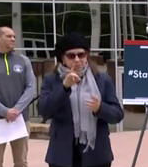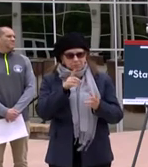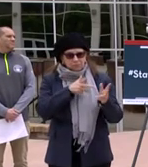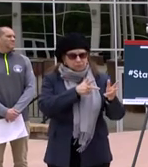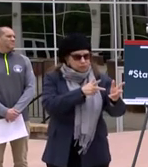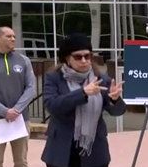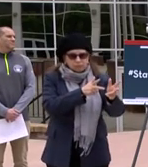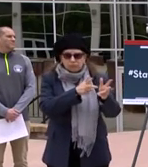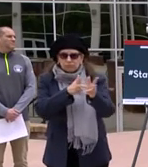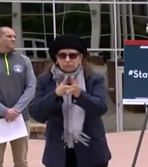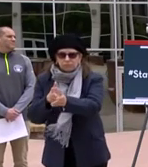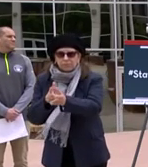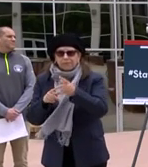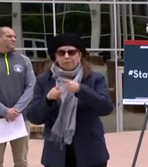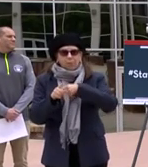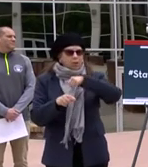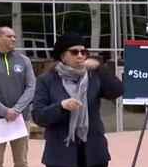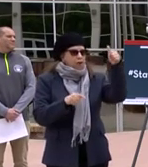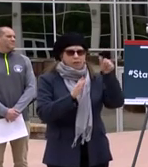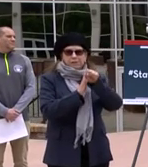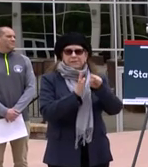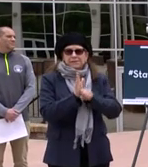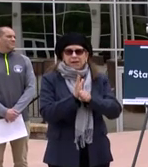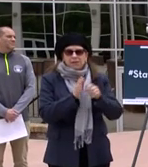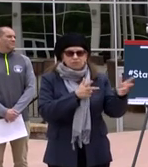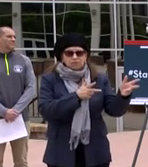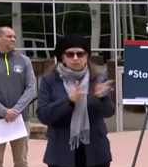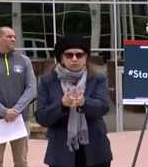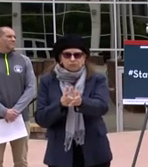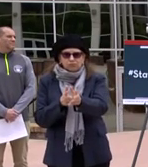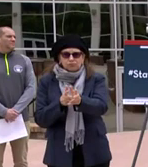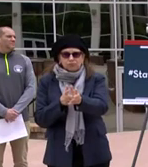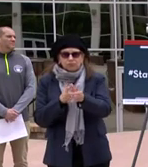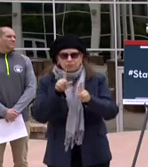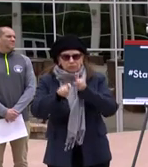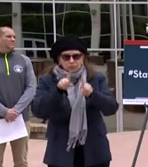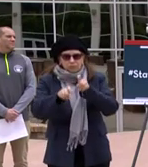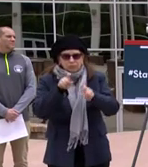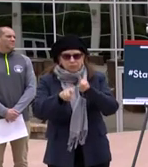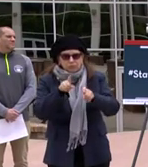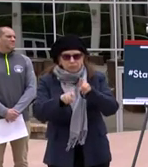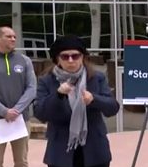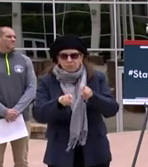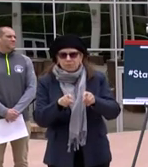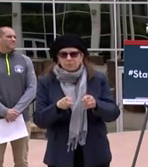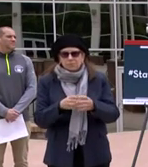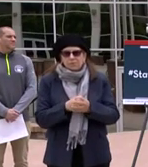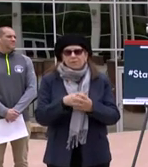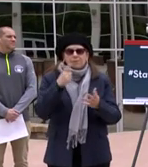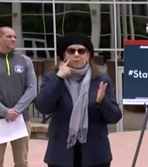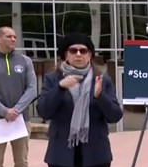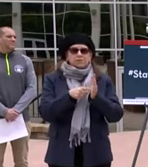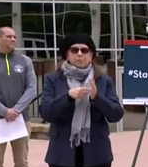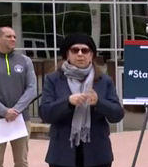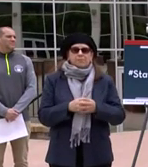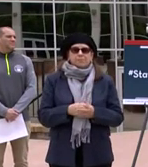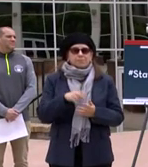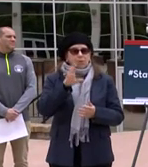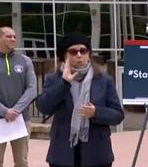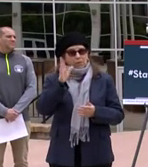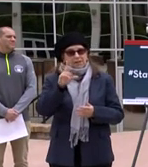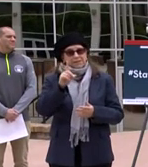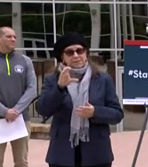happening here in the city, where D.C. police officers will pull over people, say, from New York, and ask them why they're in the city? We don't expect that to